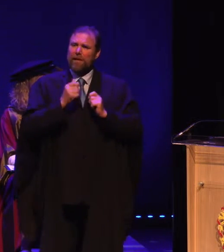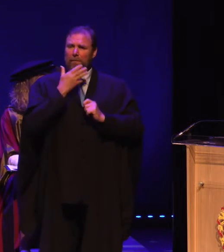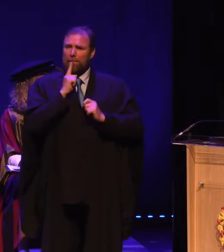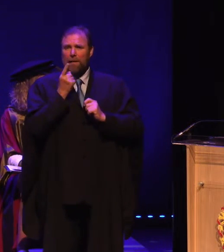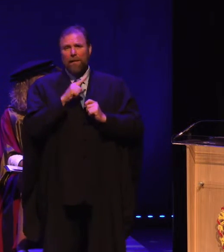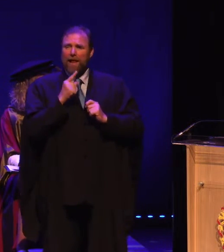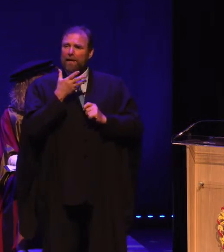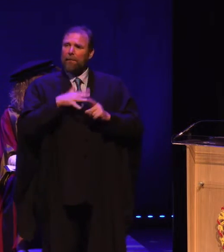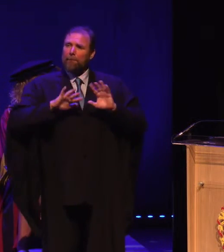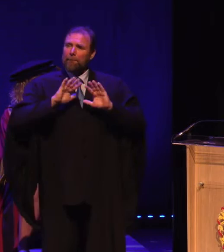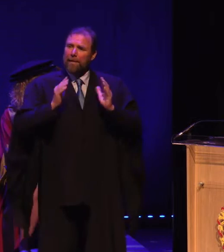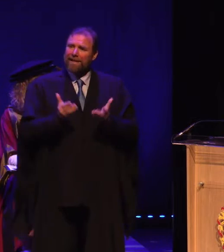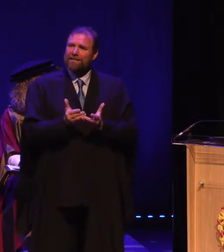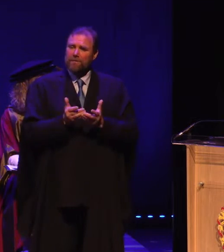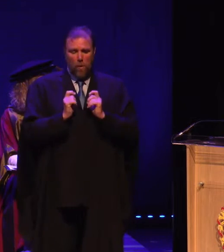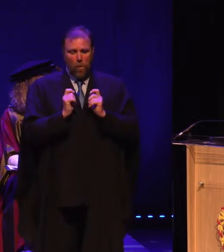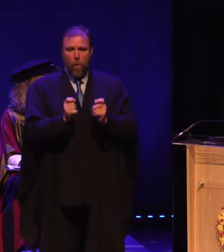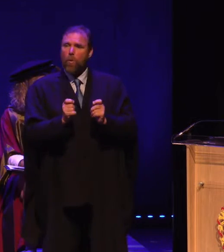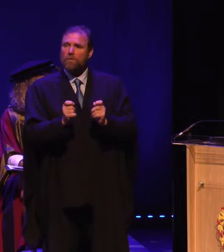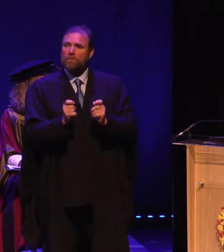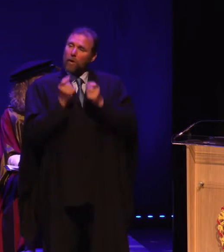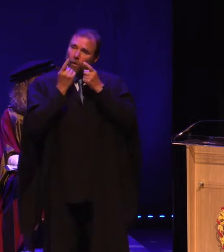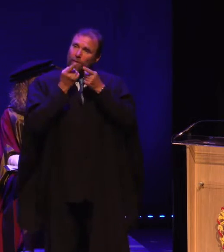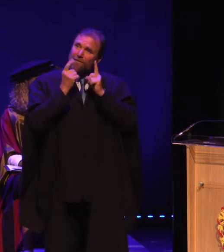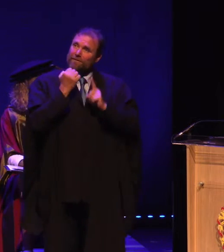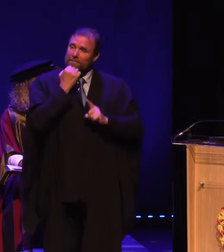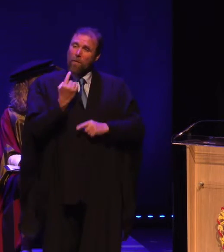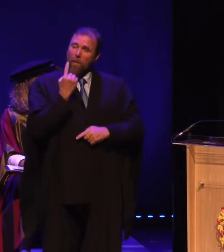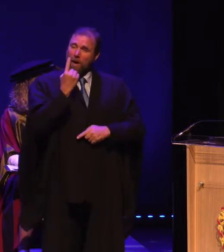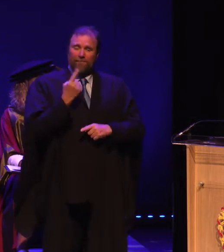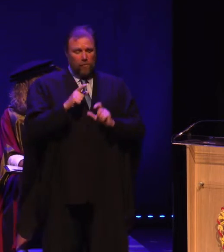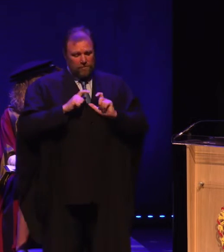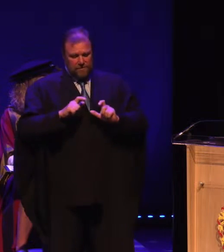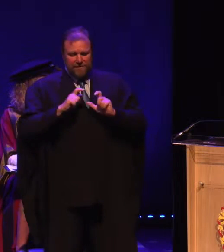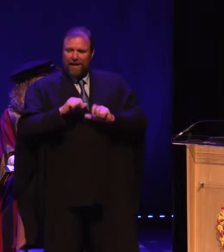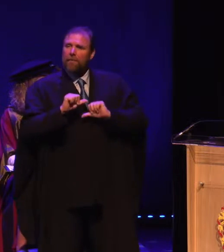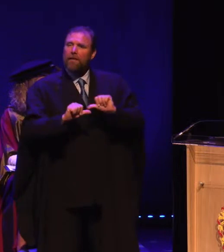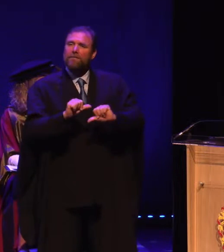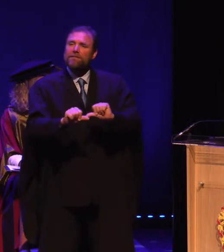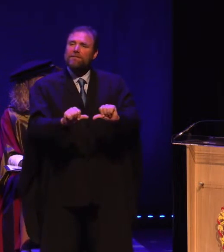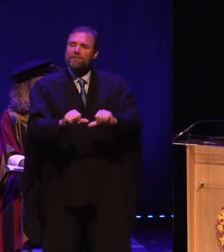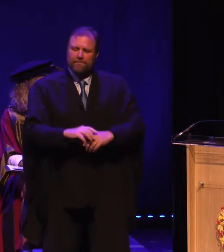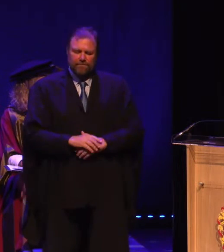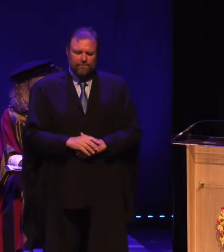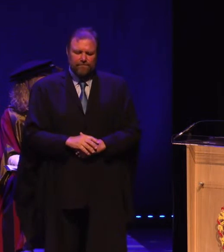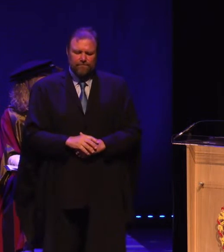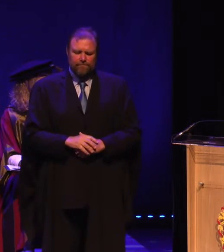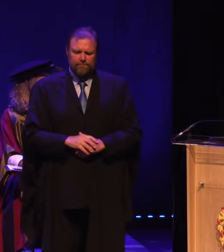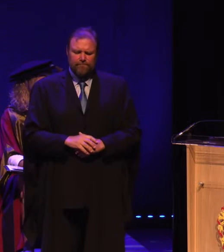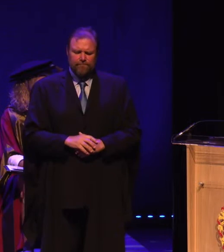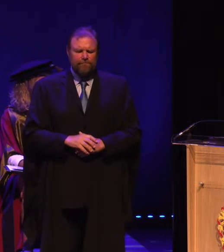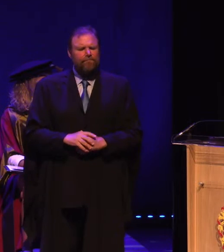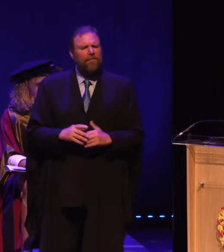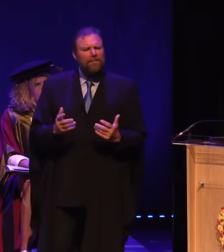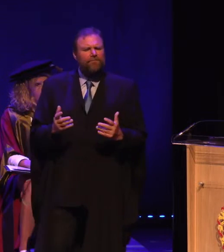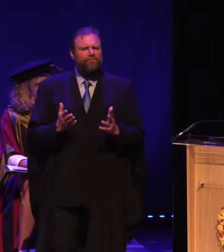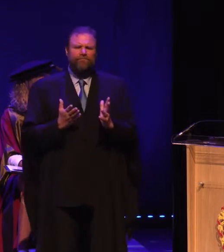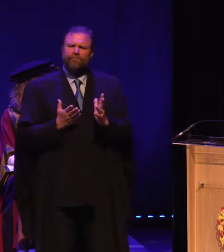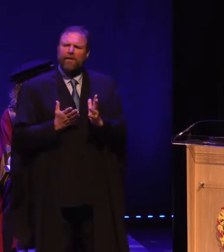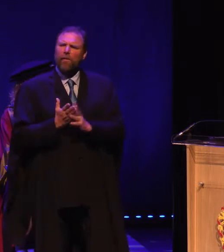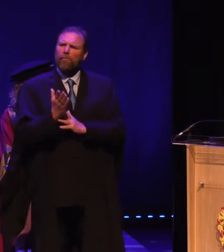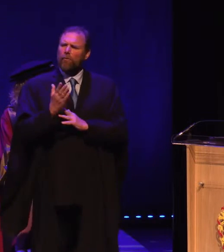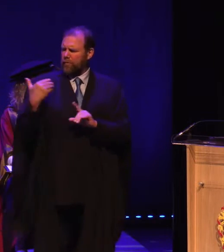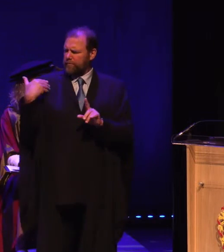university for sustainability in December 2022. And during the course of this last